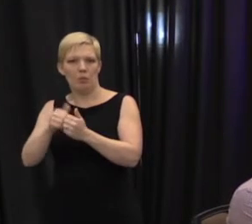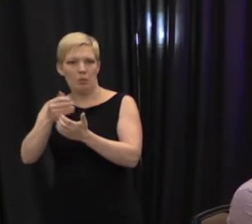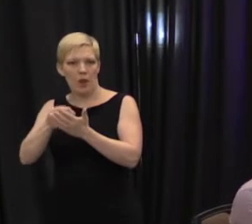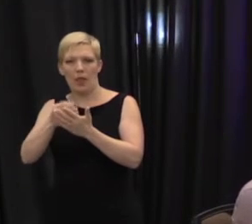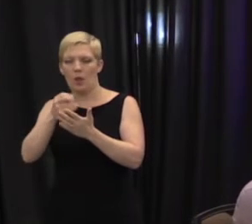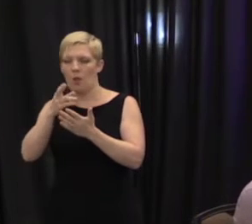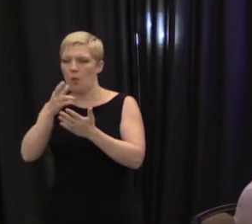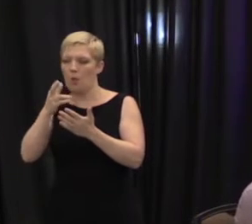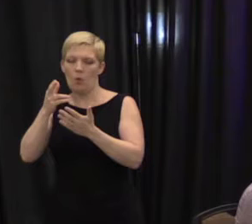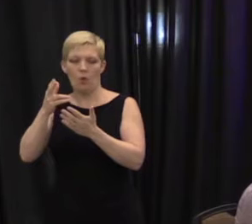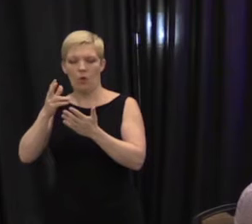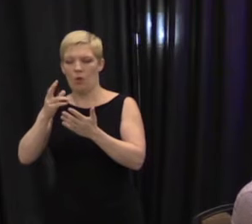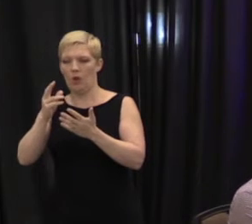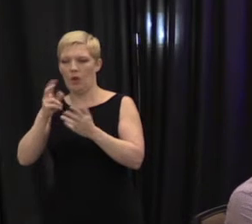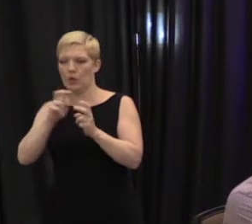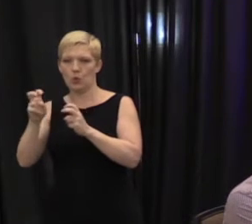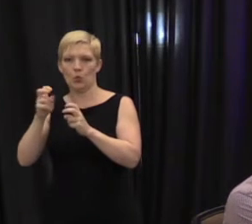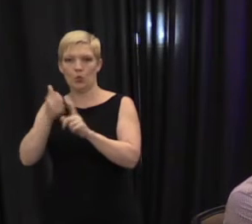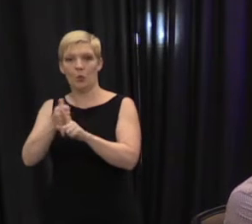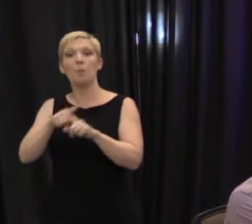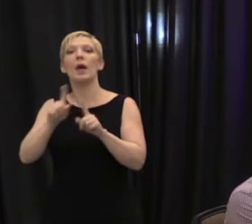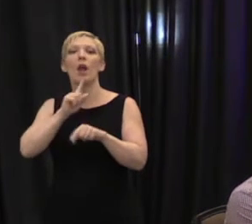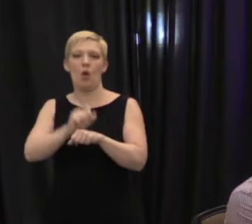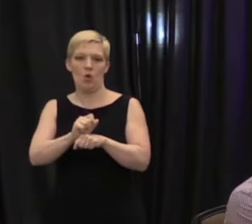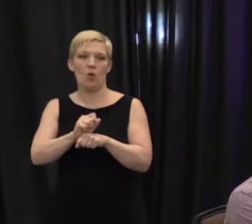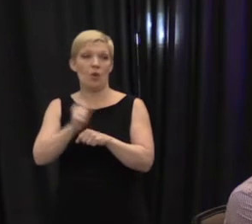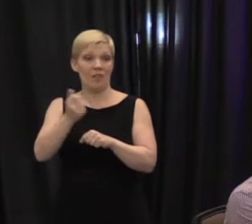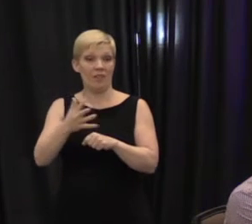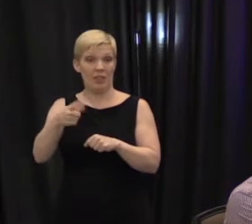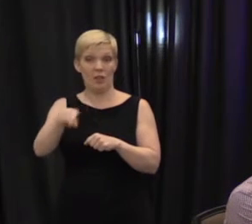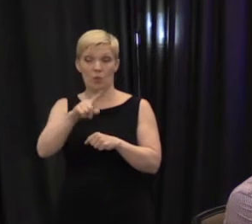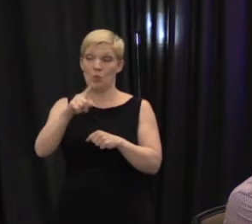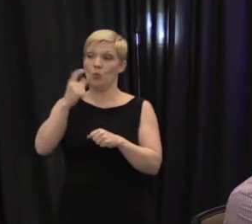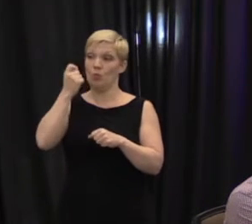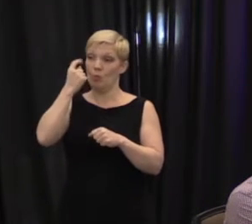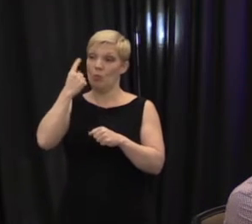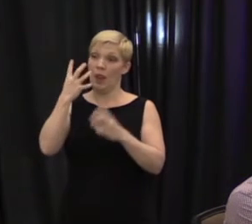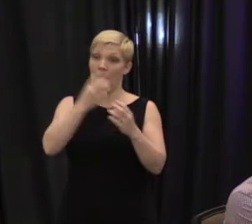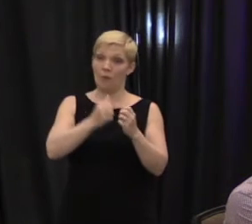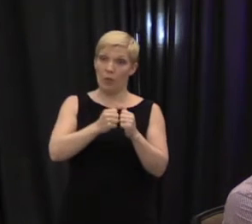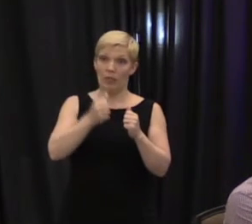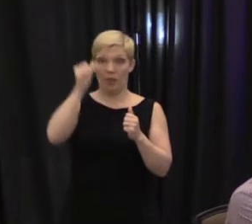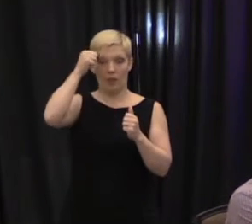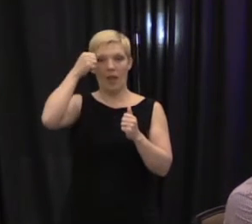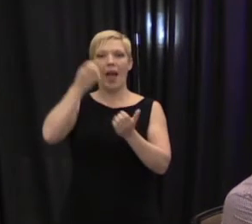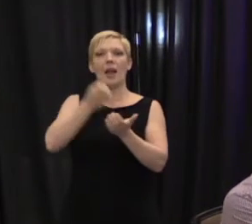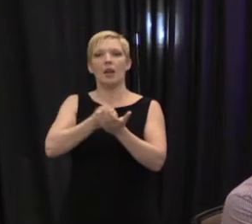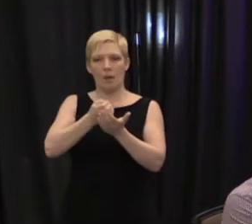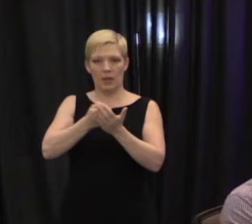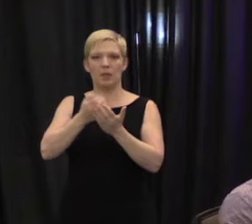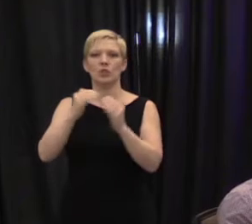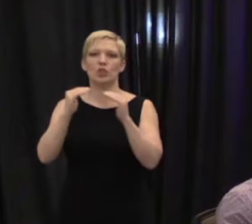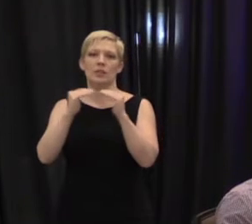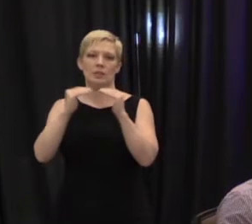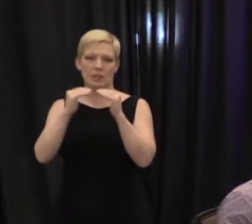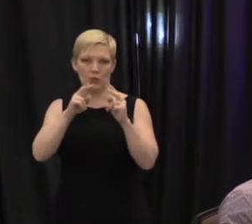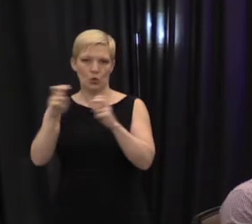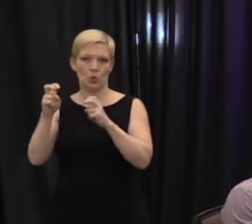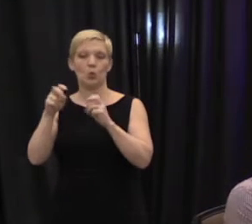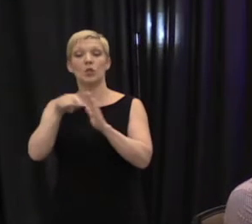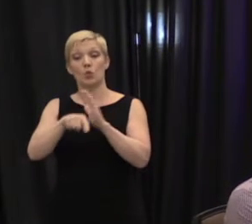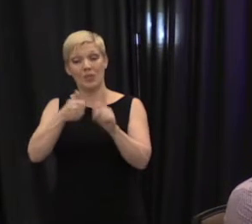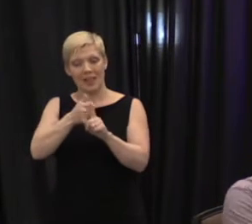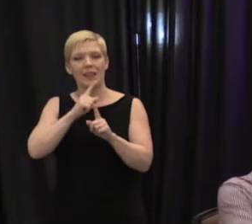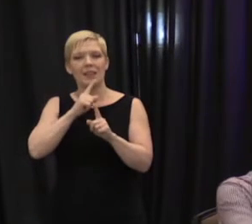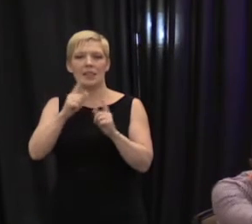are. Trans rights, if there is anything that you leave here with today, it's that trans rights are an economic justice issue, and suicide is an economic justice